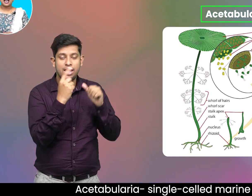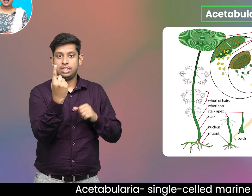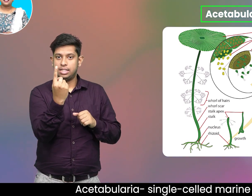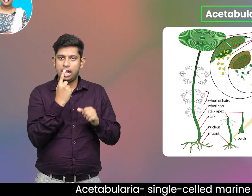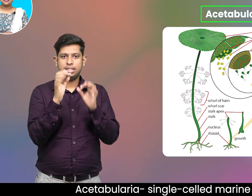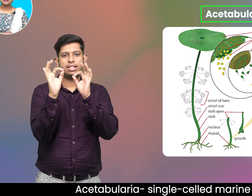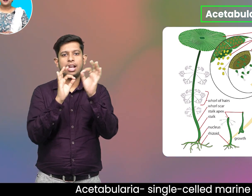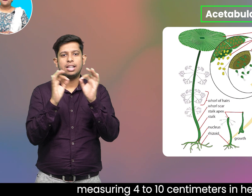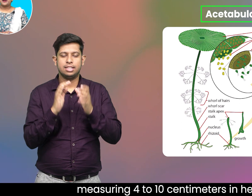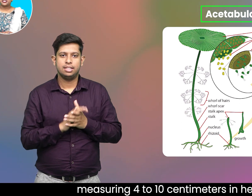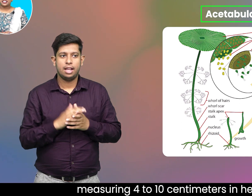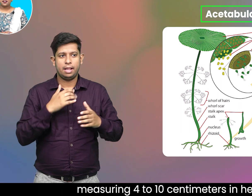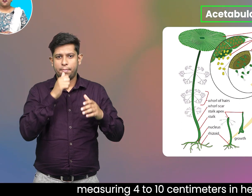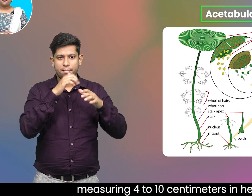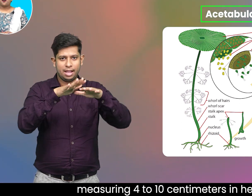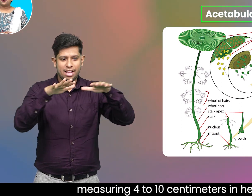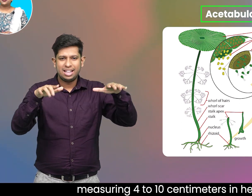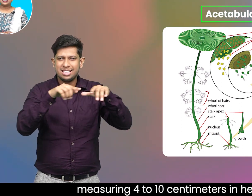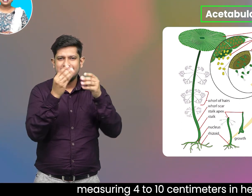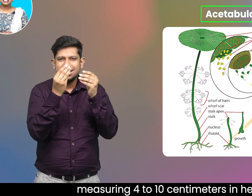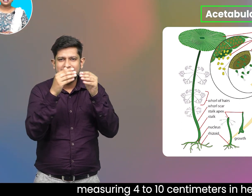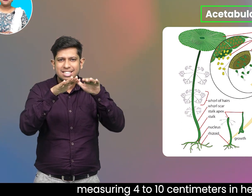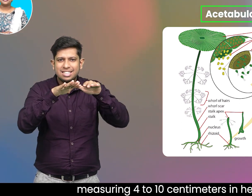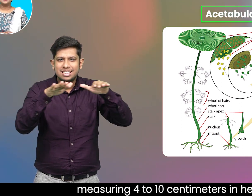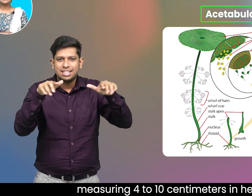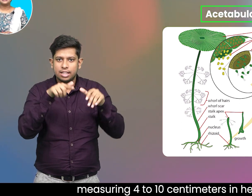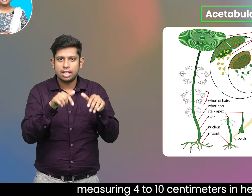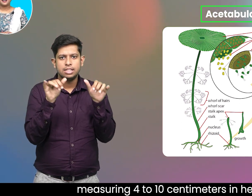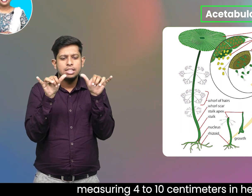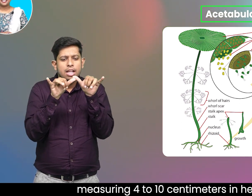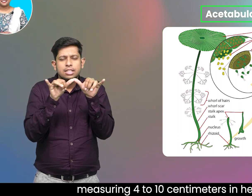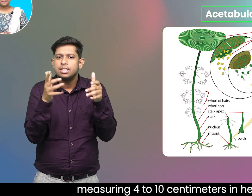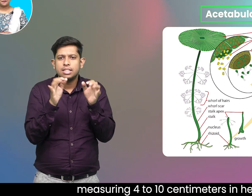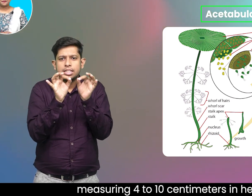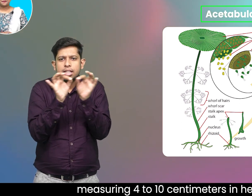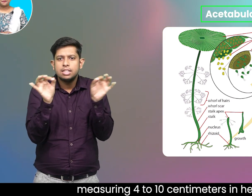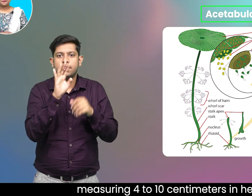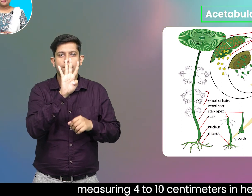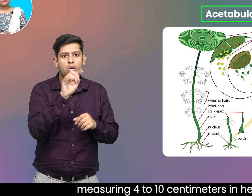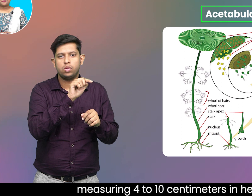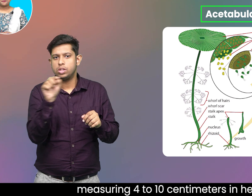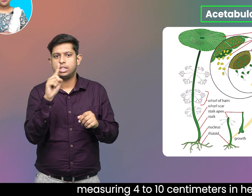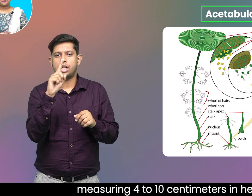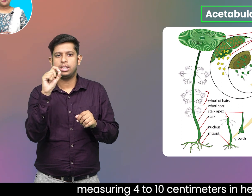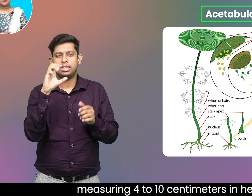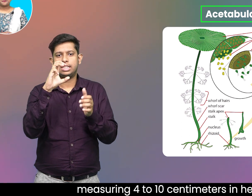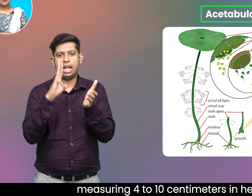marine algae measuring 4 to 10 centimeters in height.